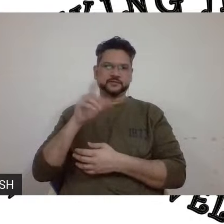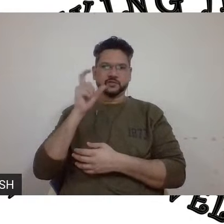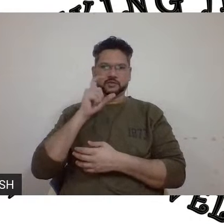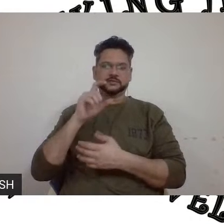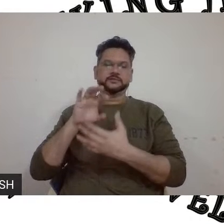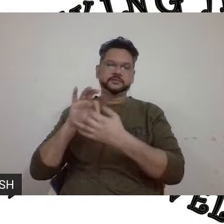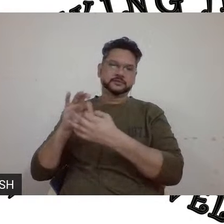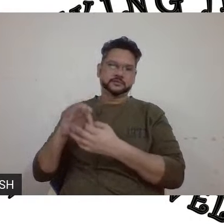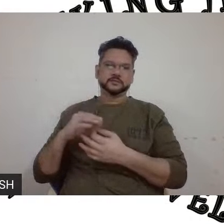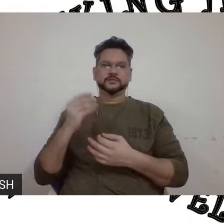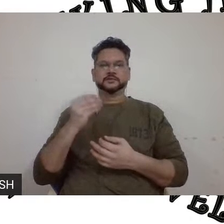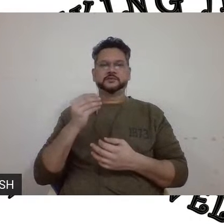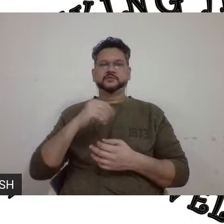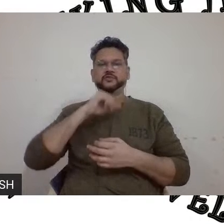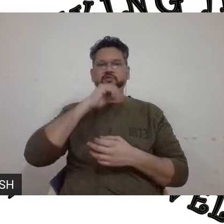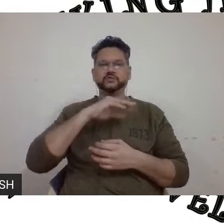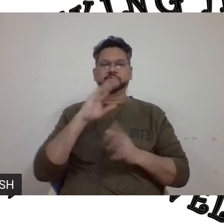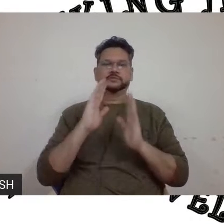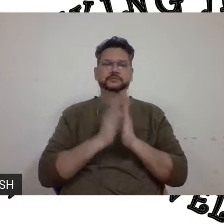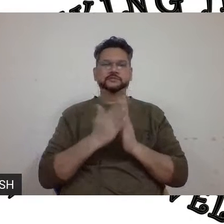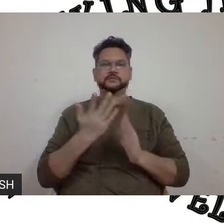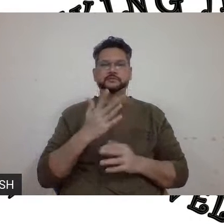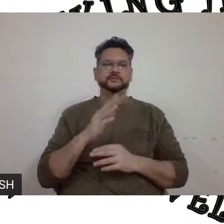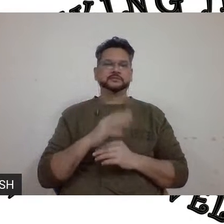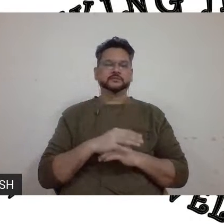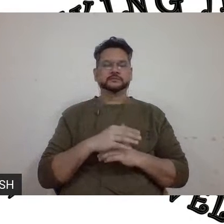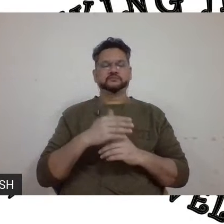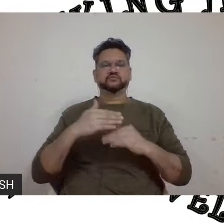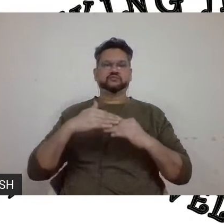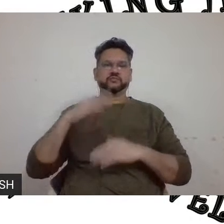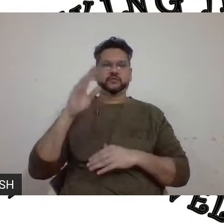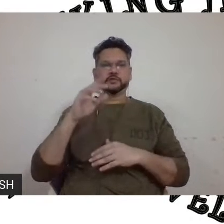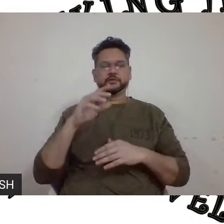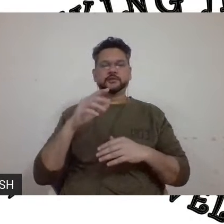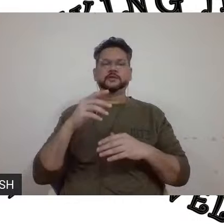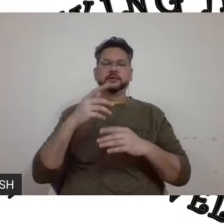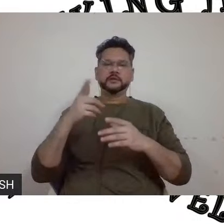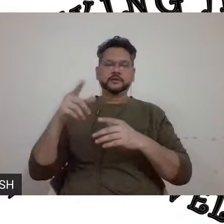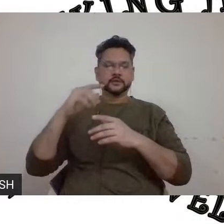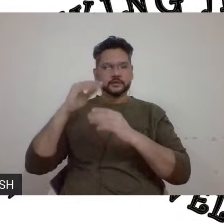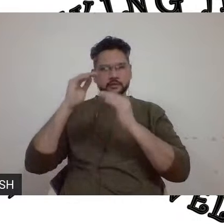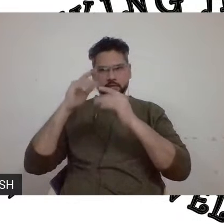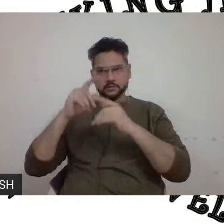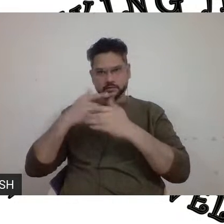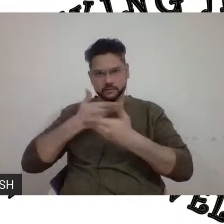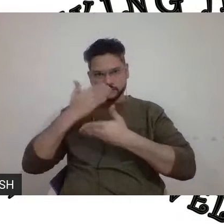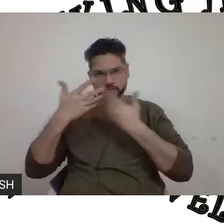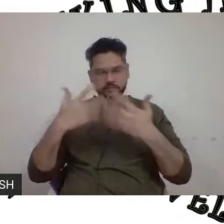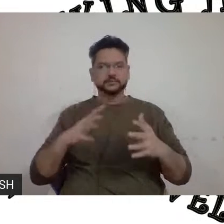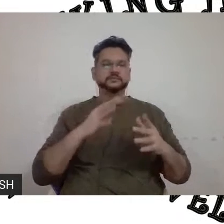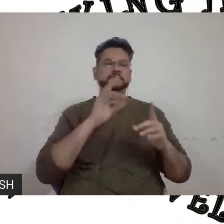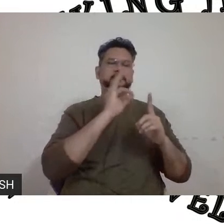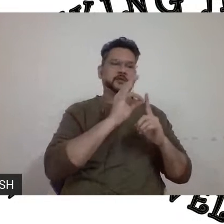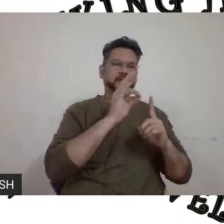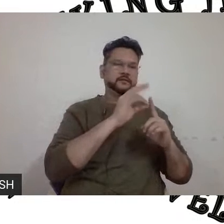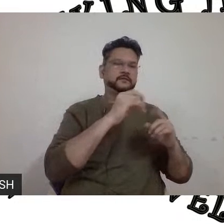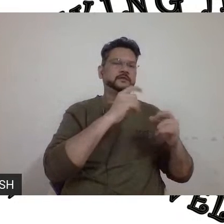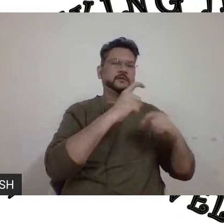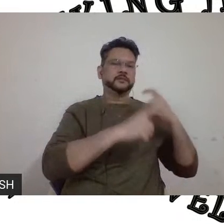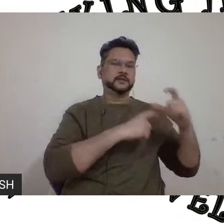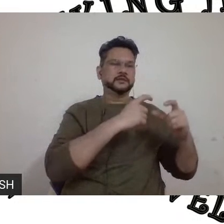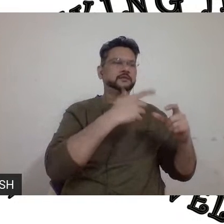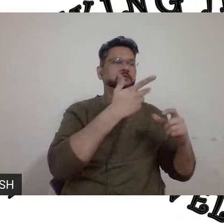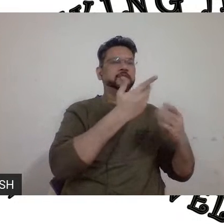with the quality job and the private sectors, basically focusing on the sectors which is available. We also have